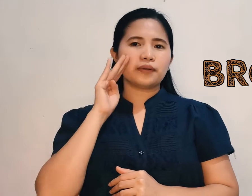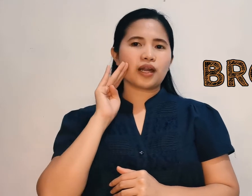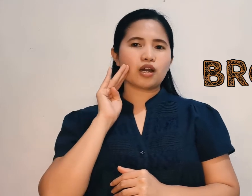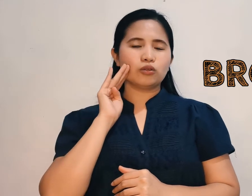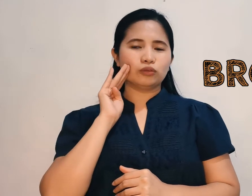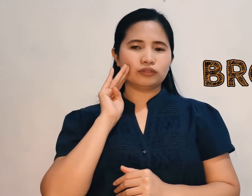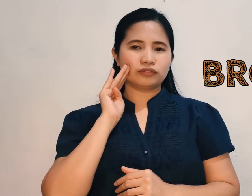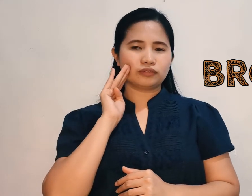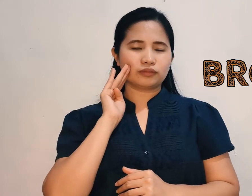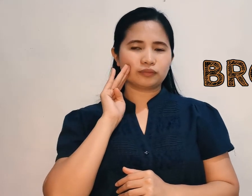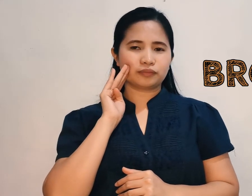Brown.